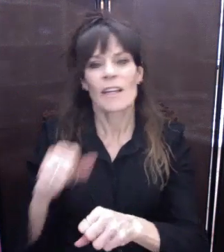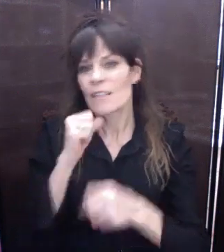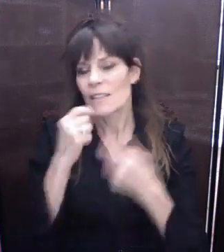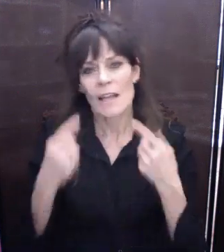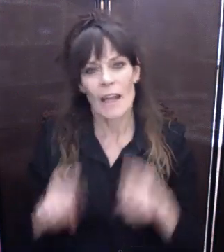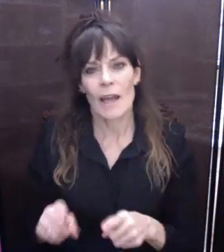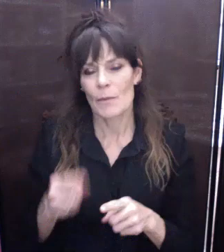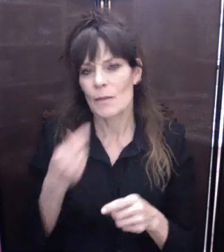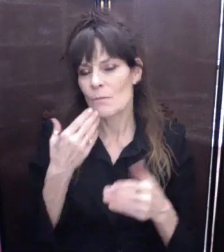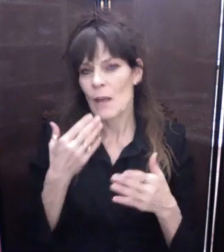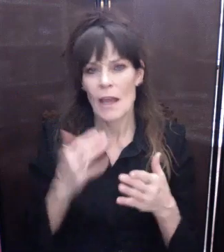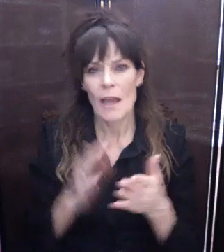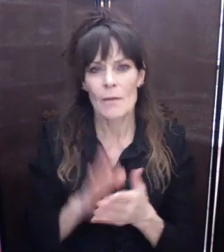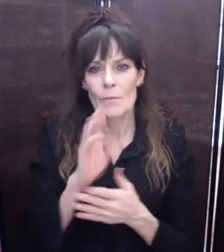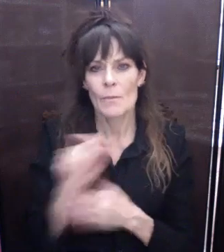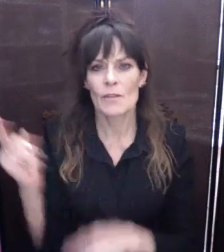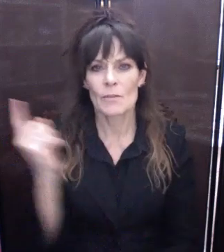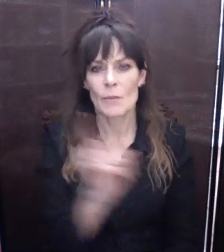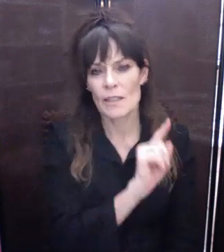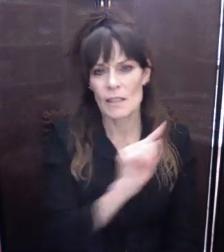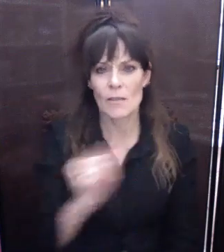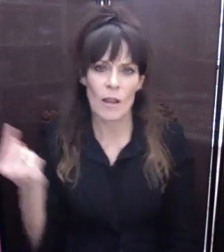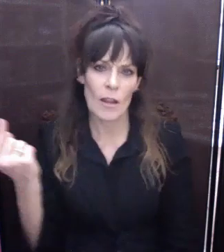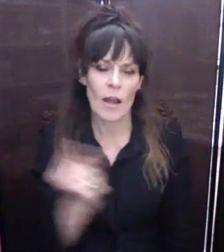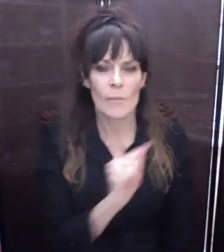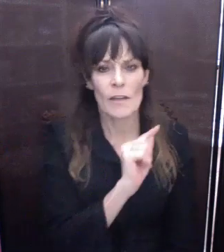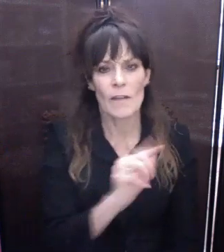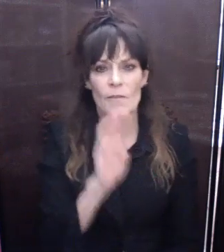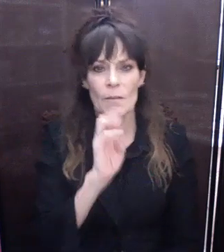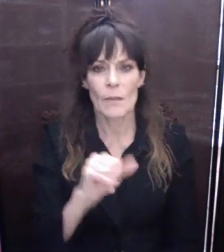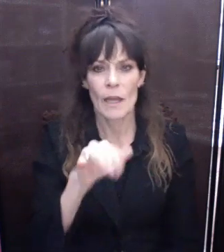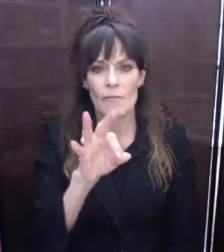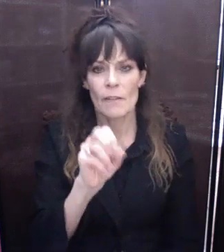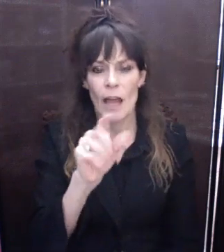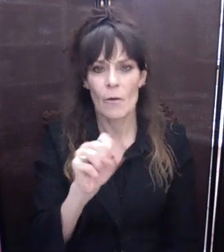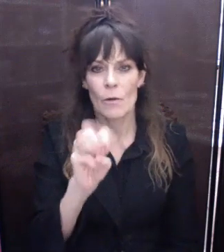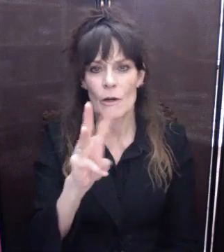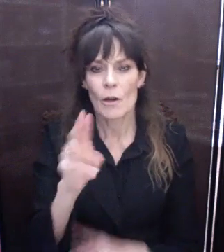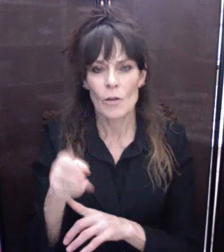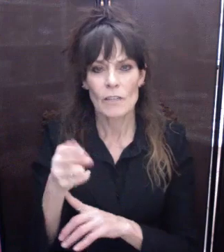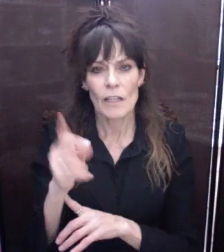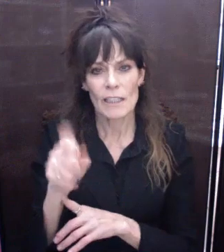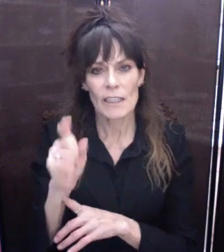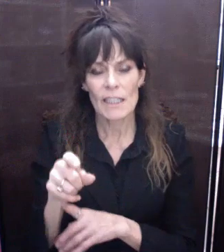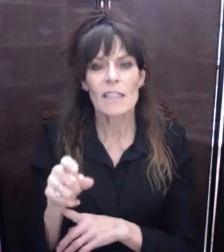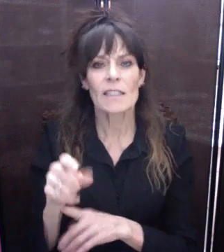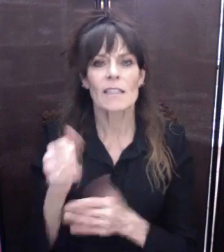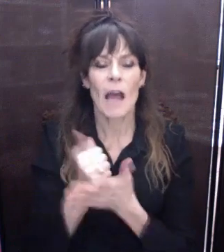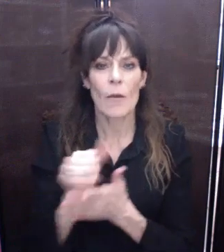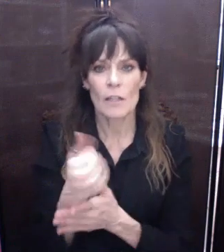badly. Bill's pacing the lobby of the Mayflower Hotel, and he needs to reach out to another alcoholic. So he makes a